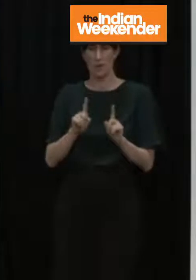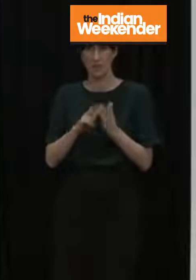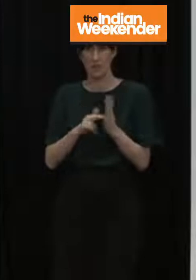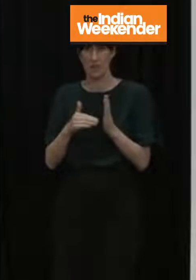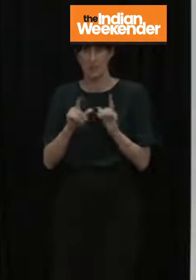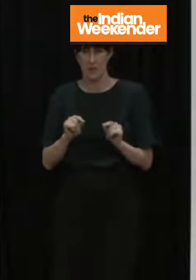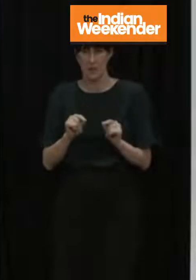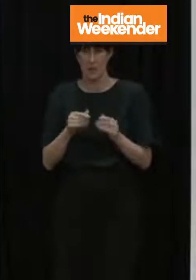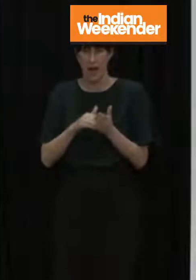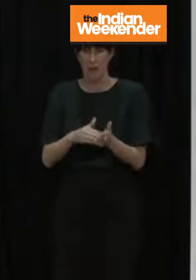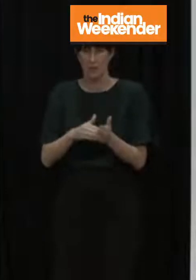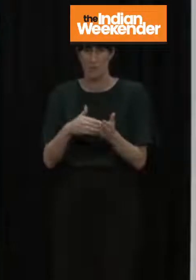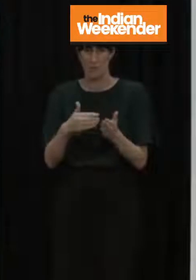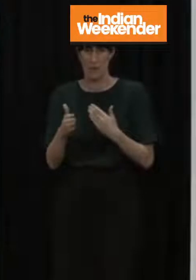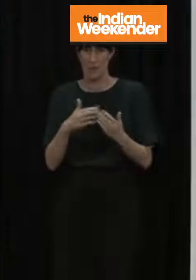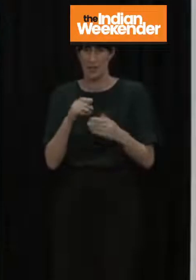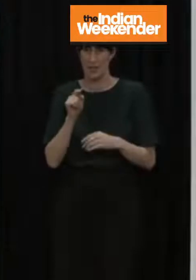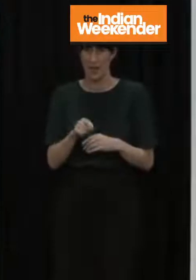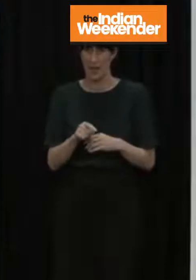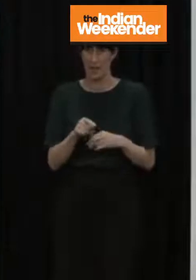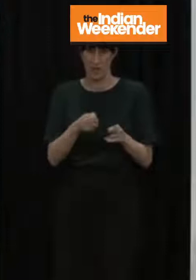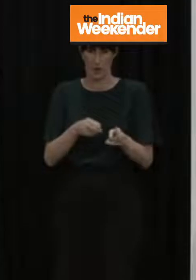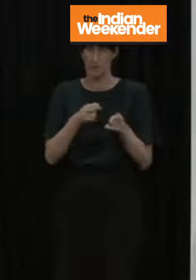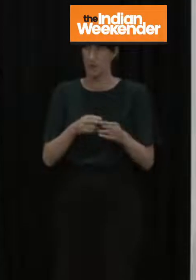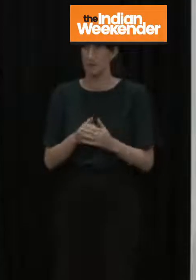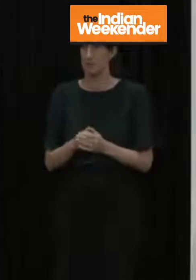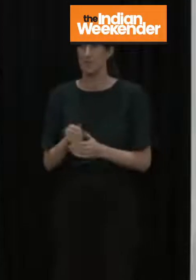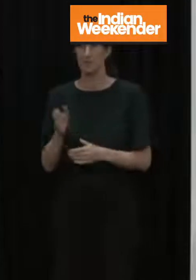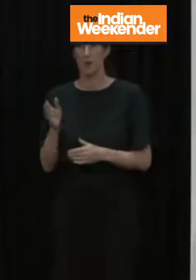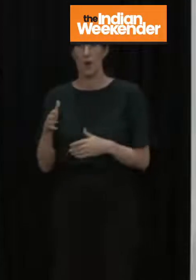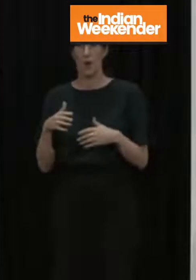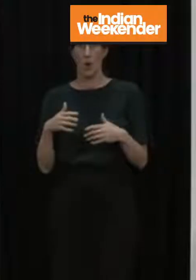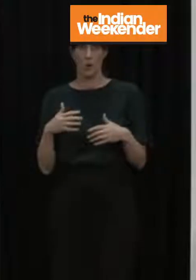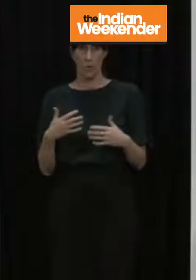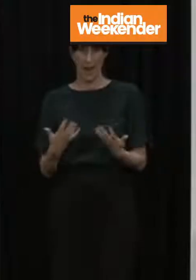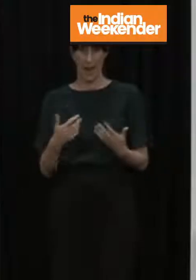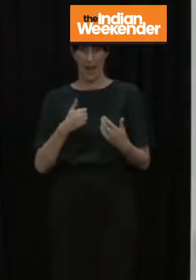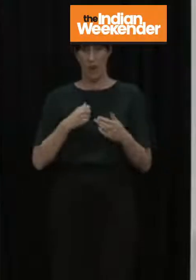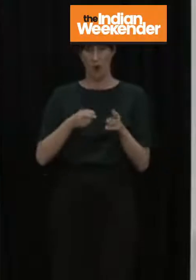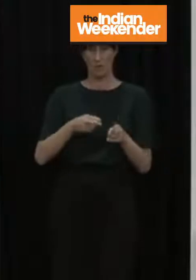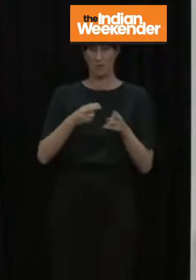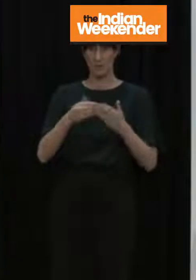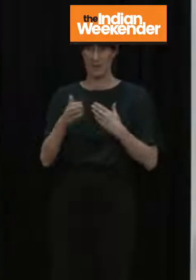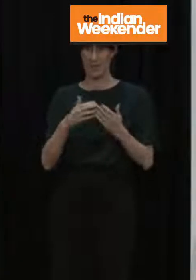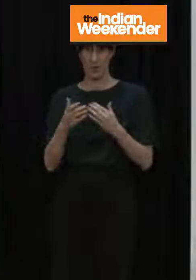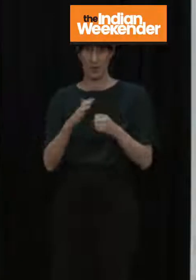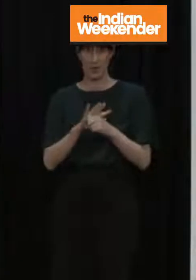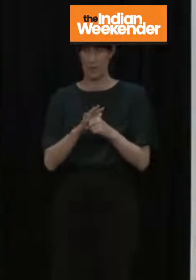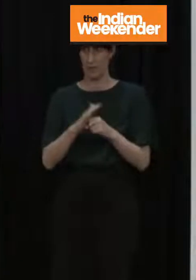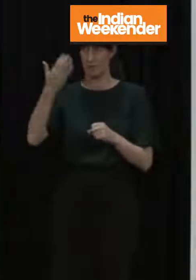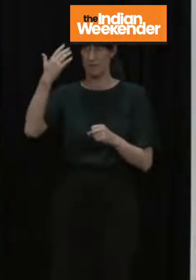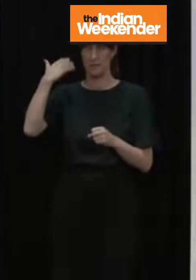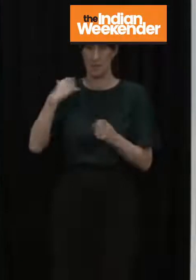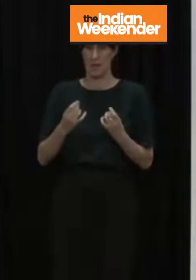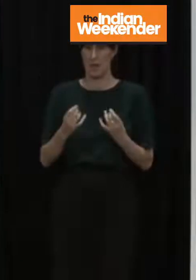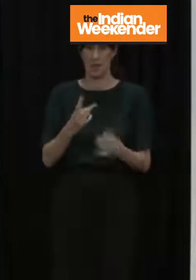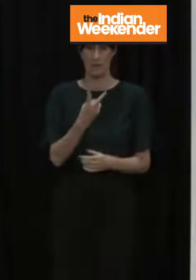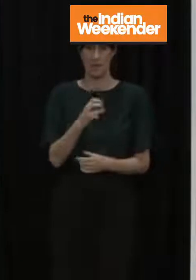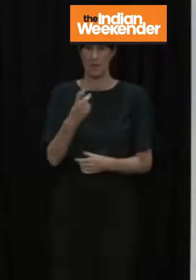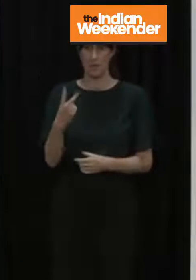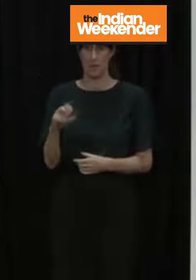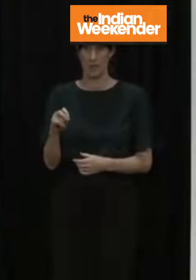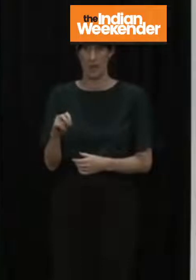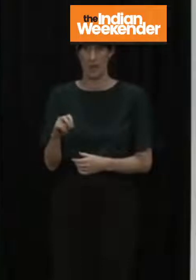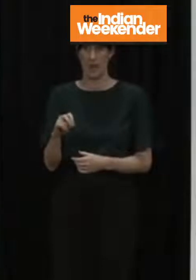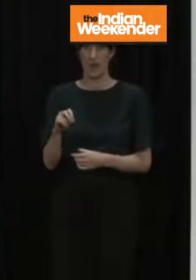for outbreaks of COVID continuously since the beginning of 2020. Obviously, while Delta was emerging overseas, it hadn't arrived in New